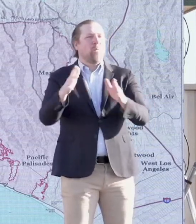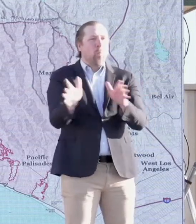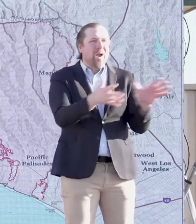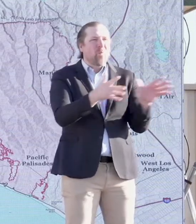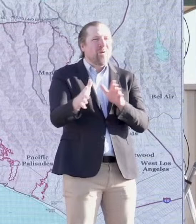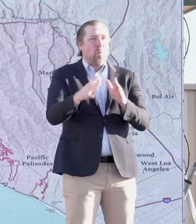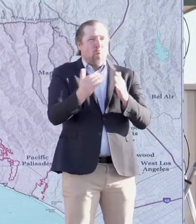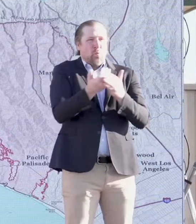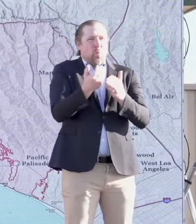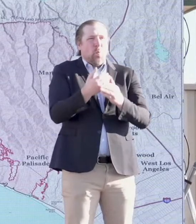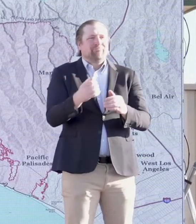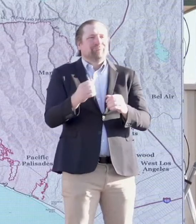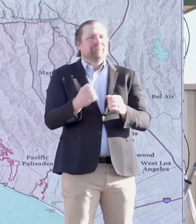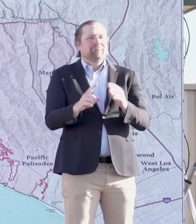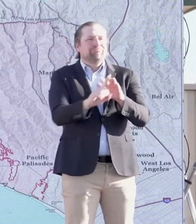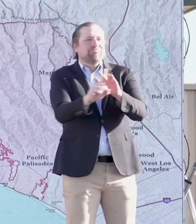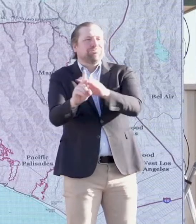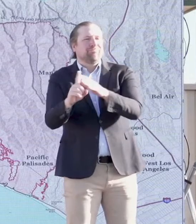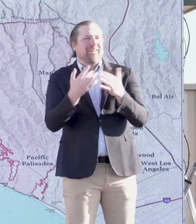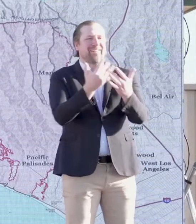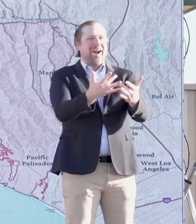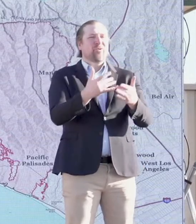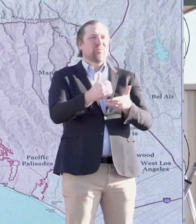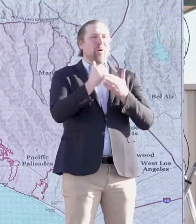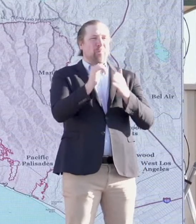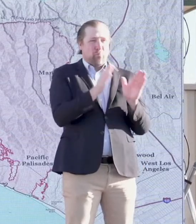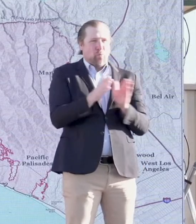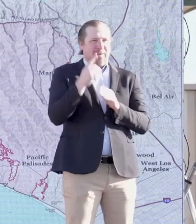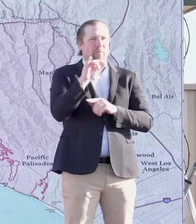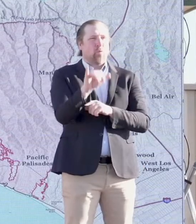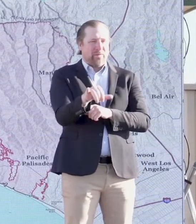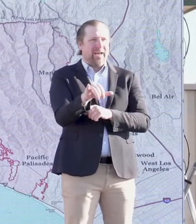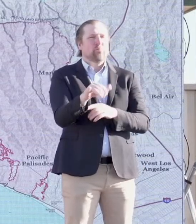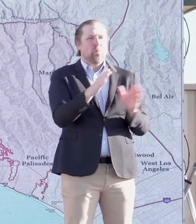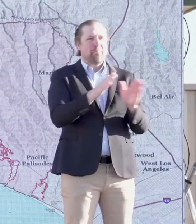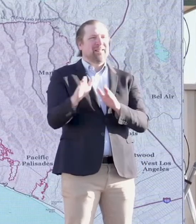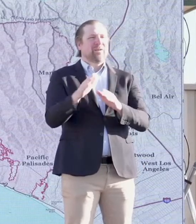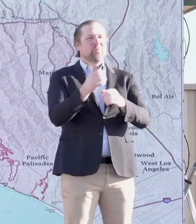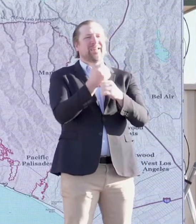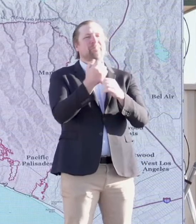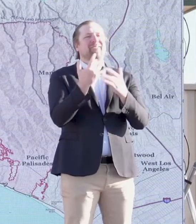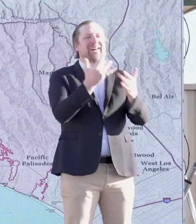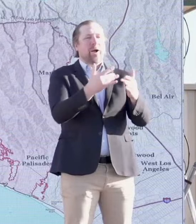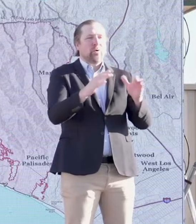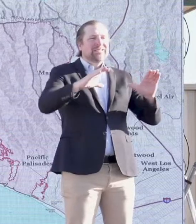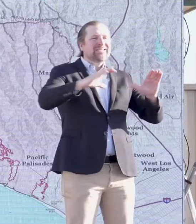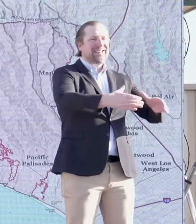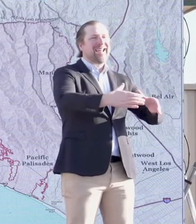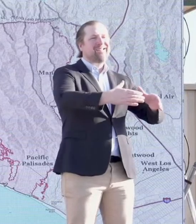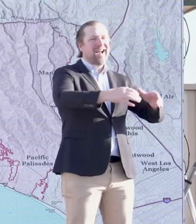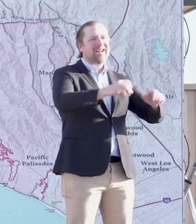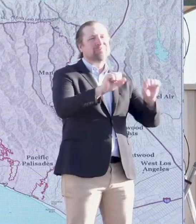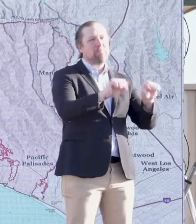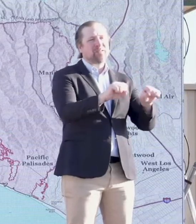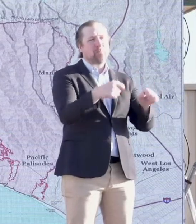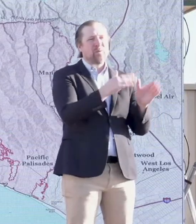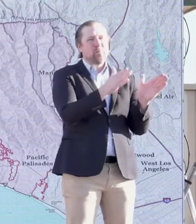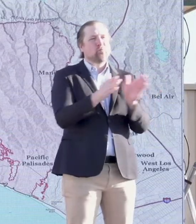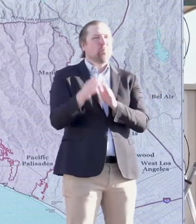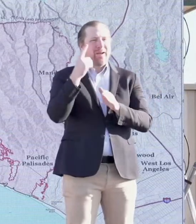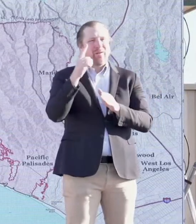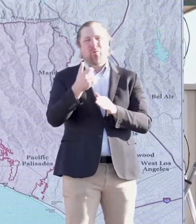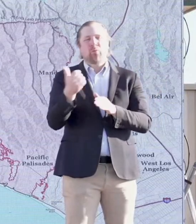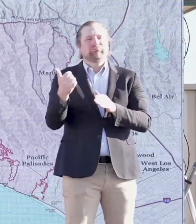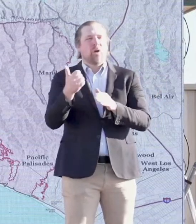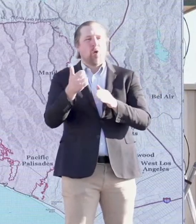new starts. They're going to help us out on another layer of preparedness that we do. We always plan to keep the fire small as possible, but we prepare for anything